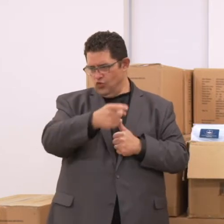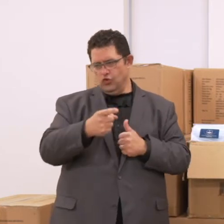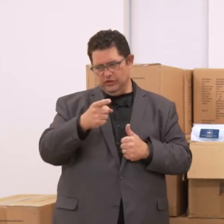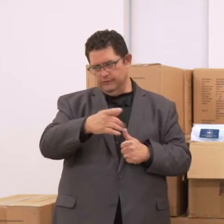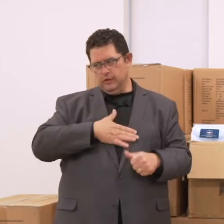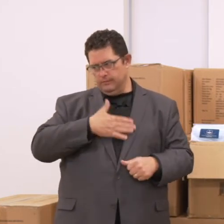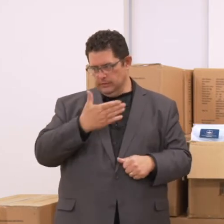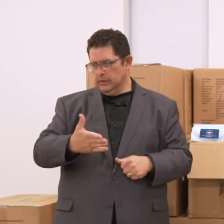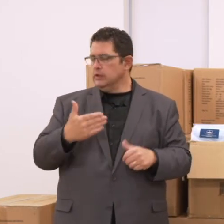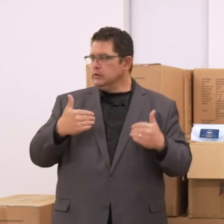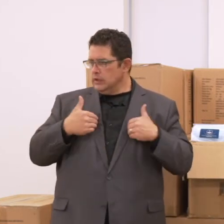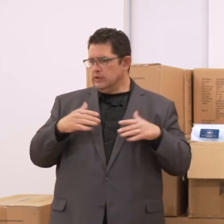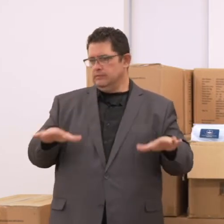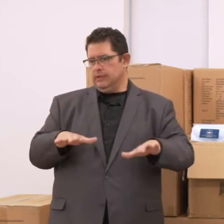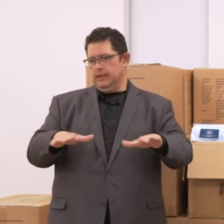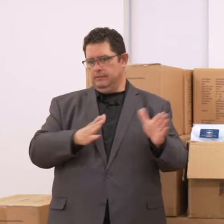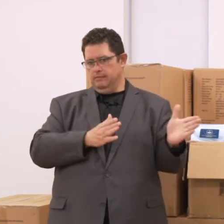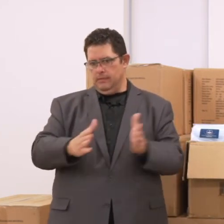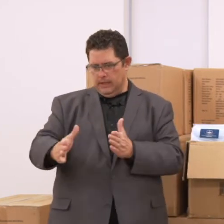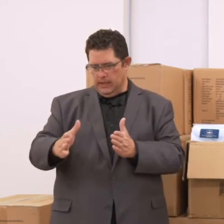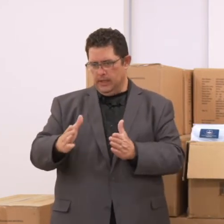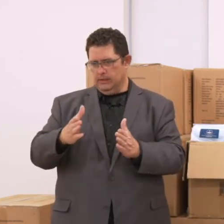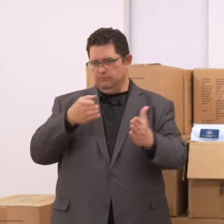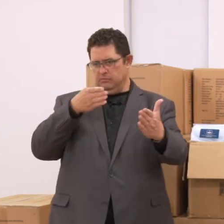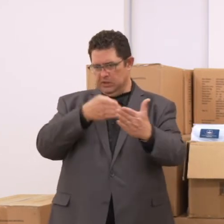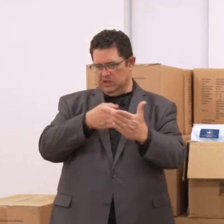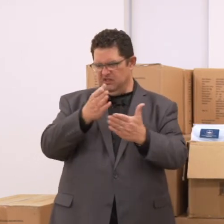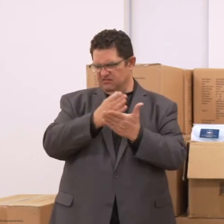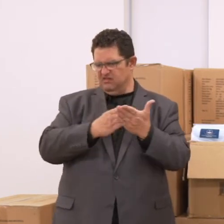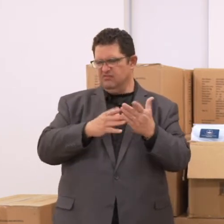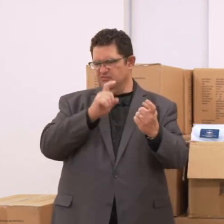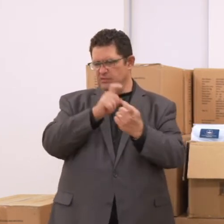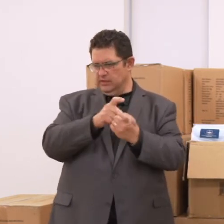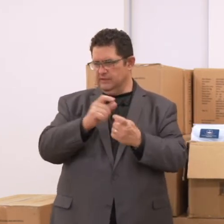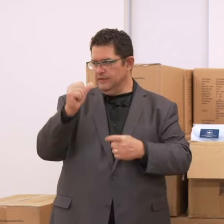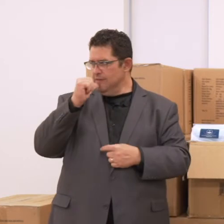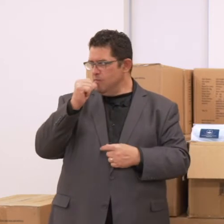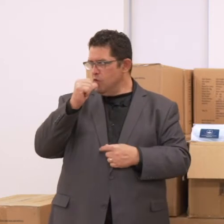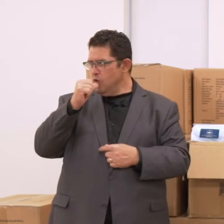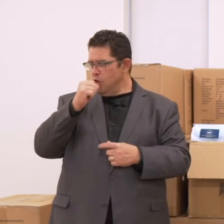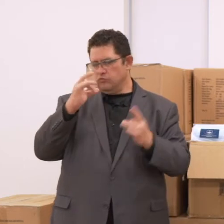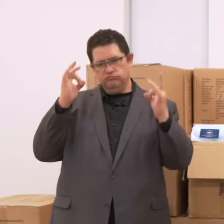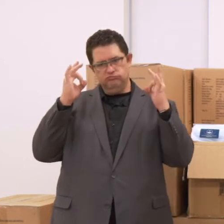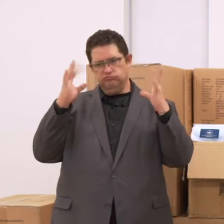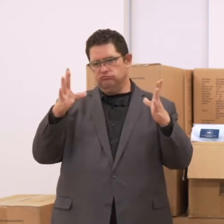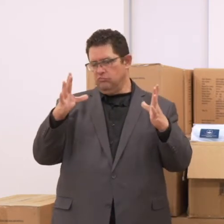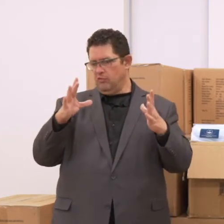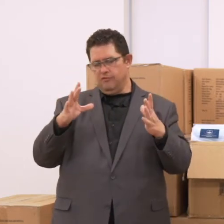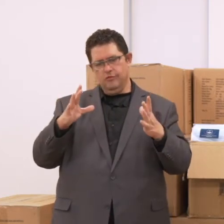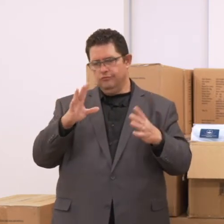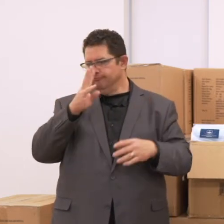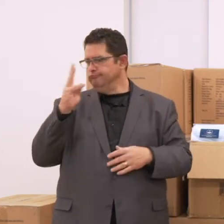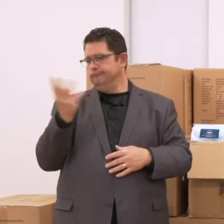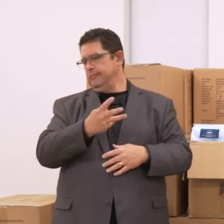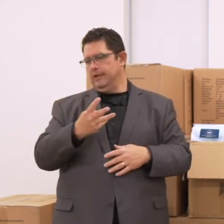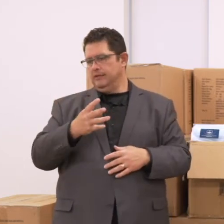planned against specific bars that are in gross violation of their public health